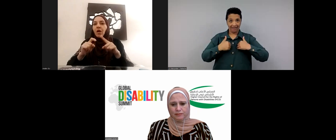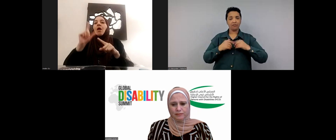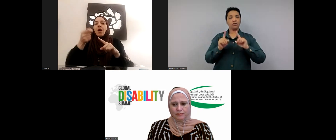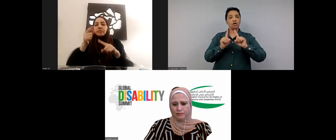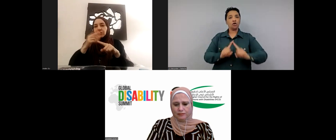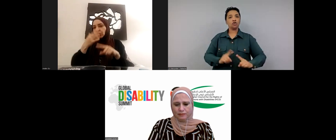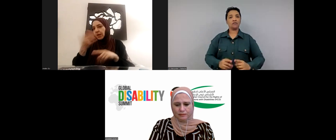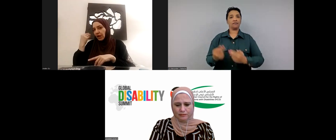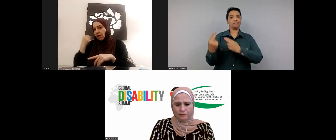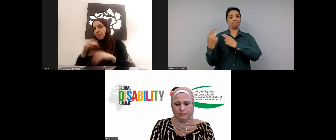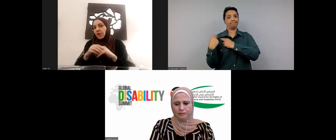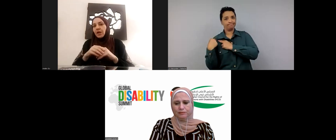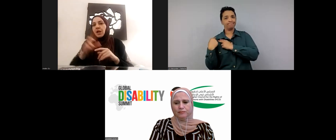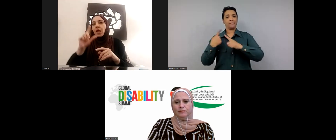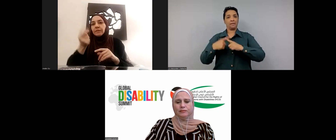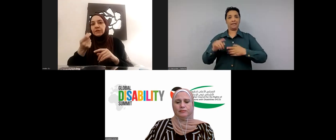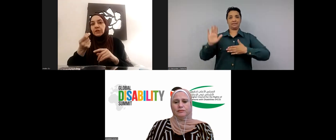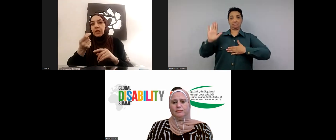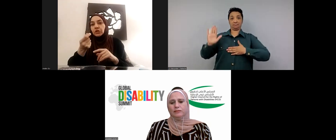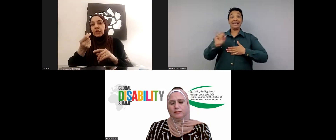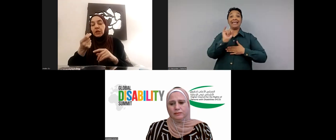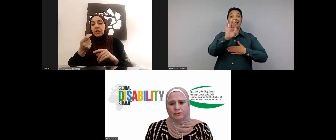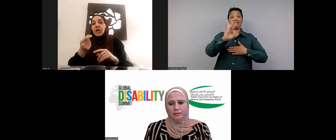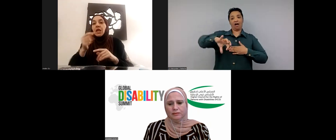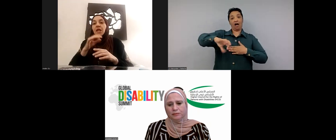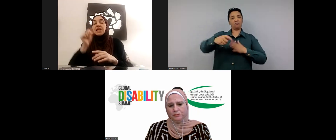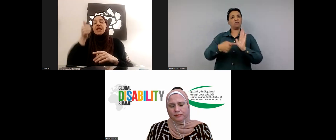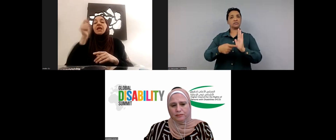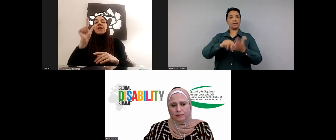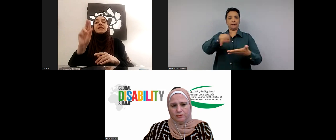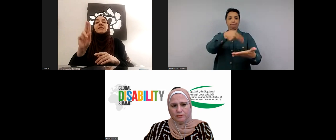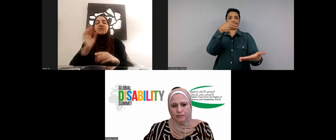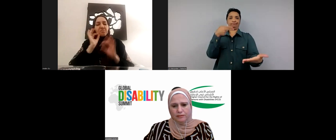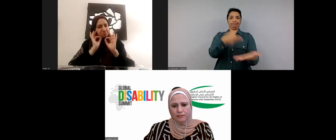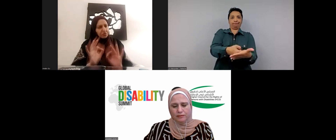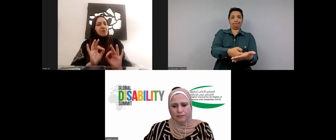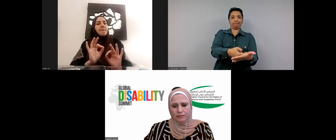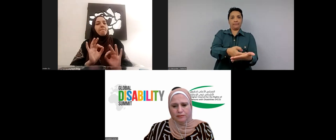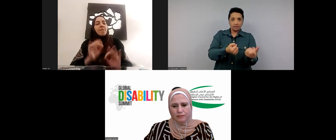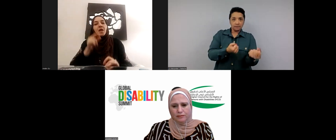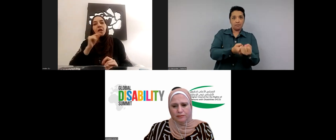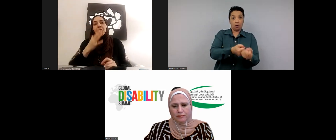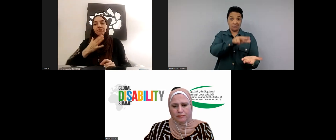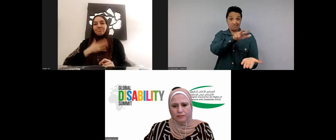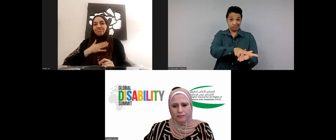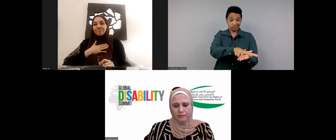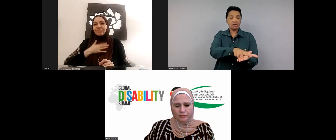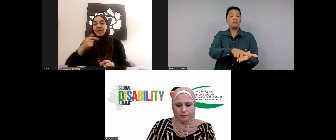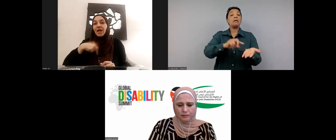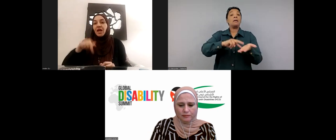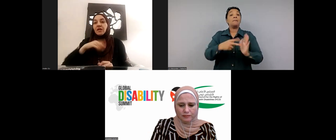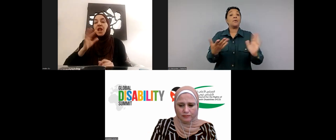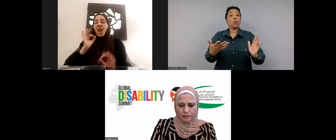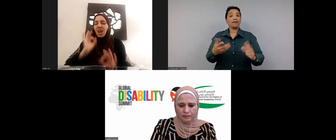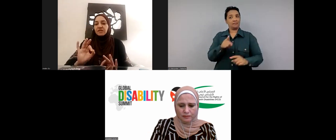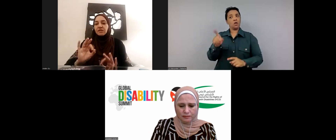or commitment on the signatories that they will allocate